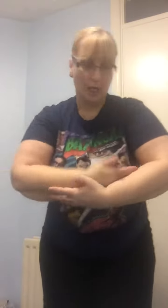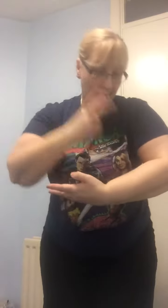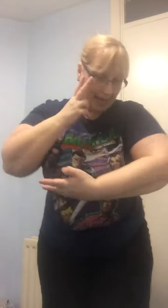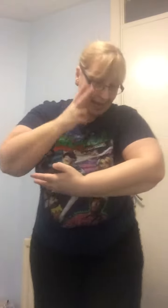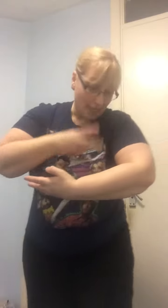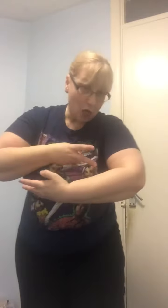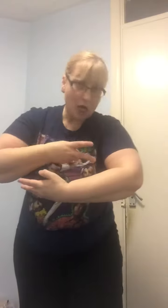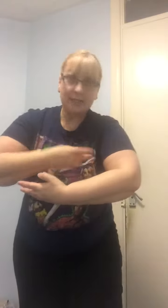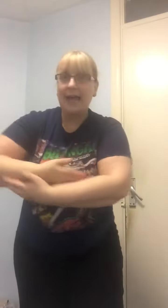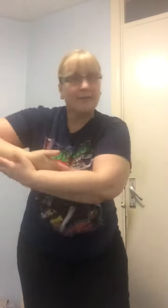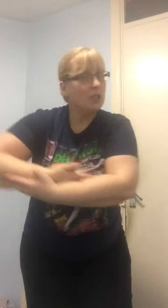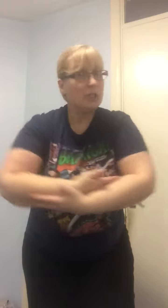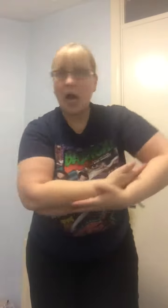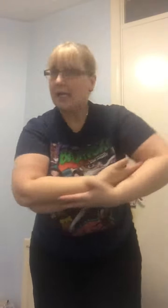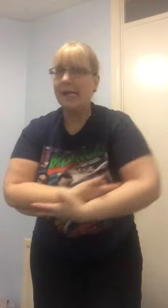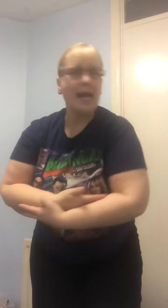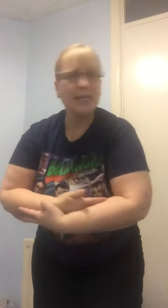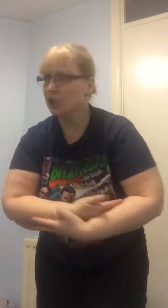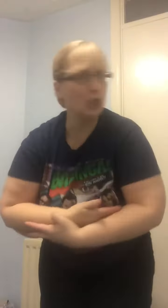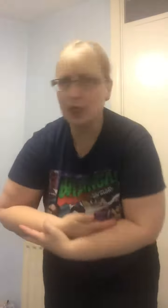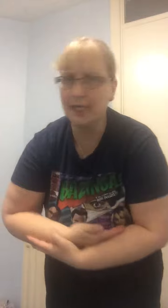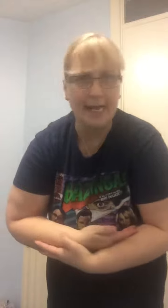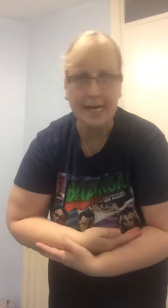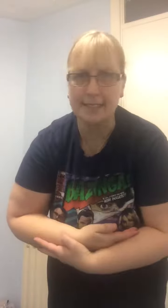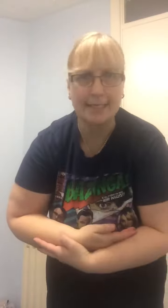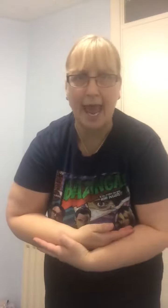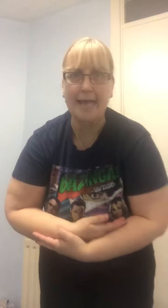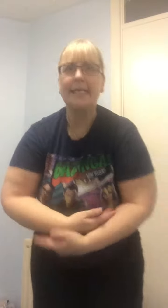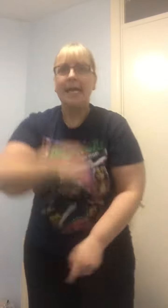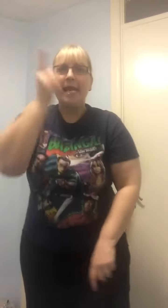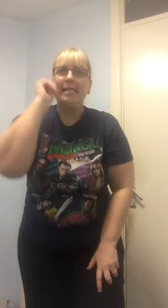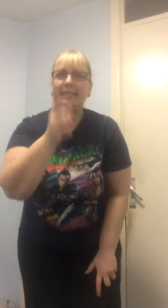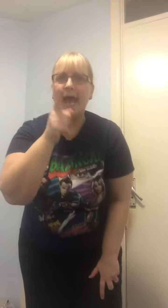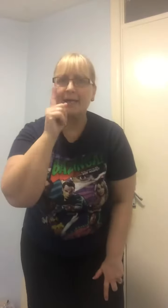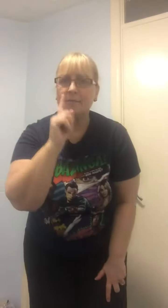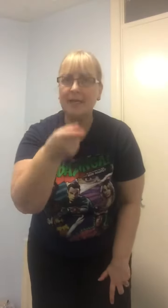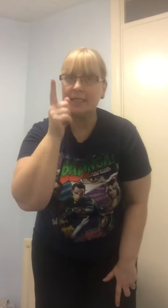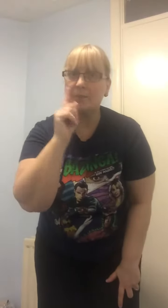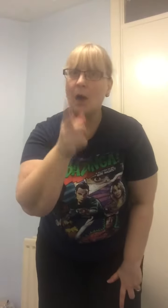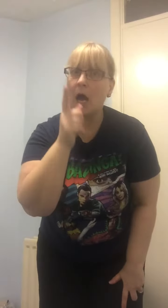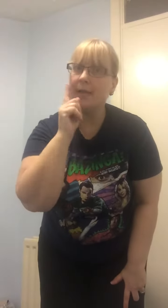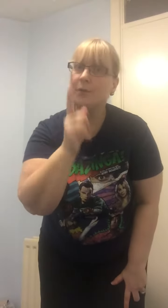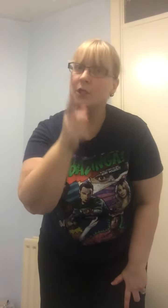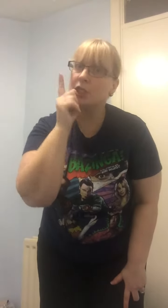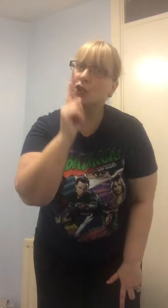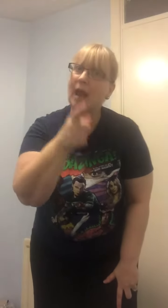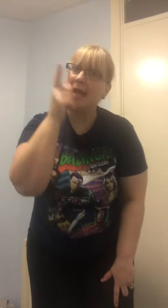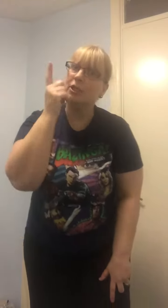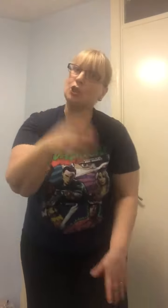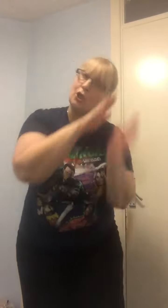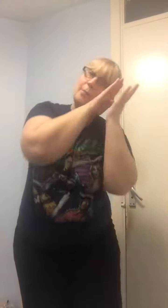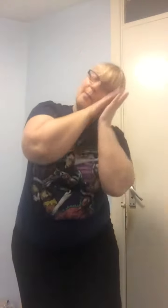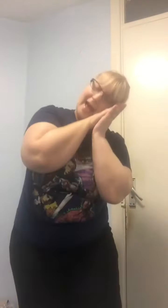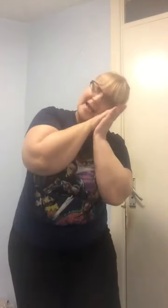He looked at the dolly and he shook his head. He said, Miss Polly, put her straight to bed.